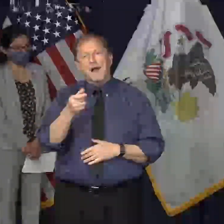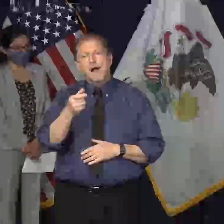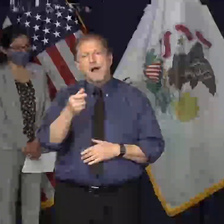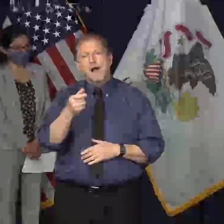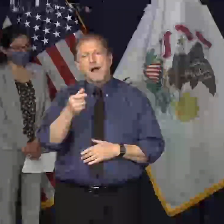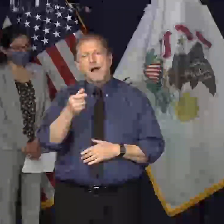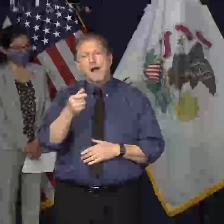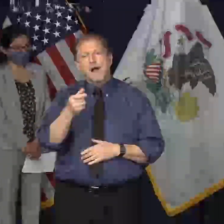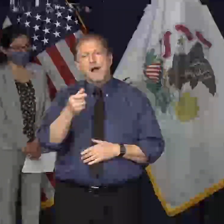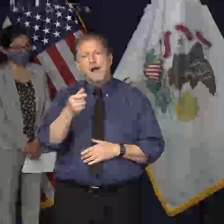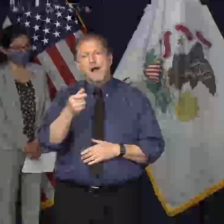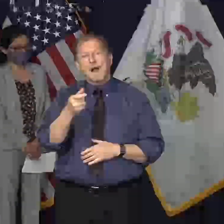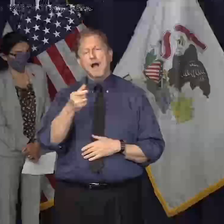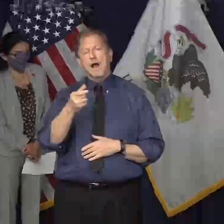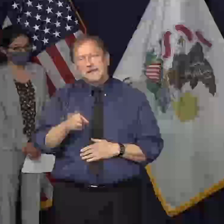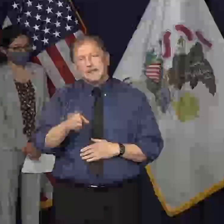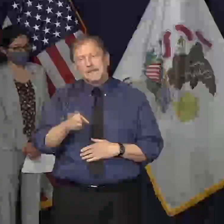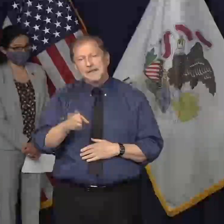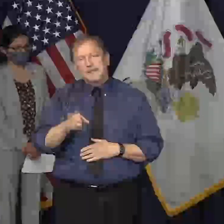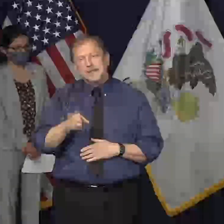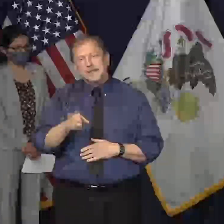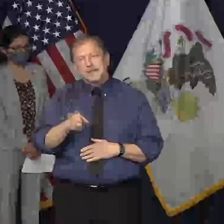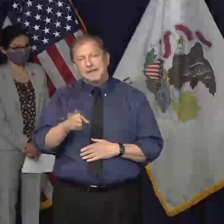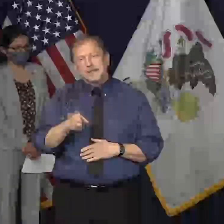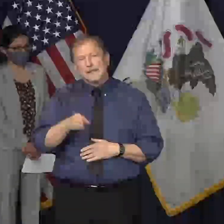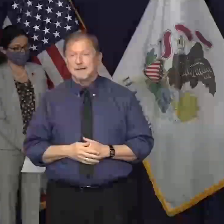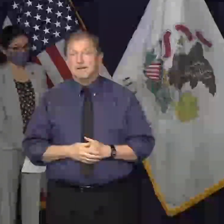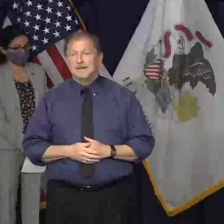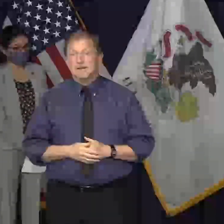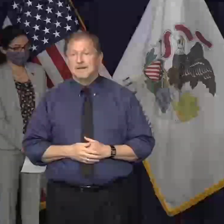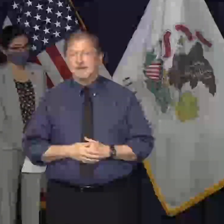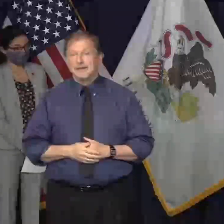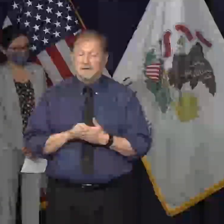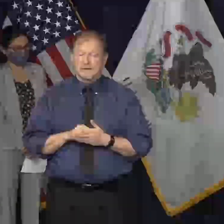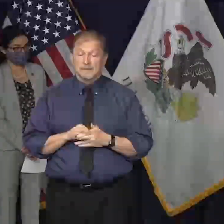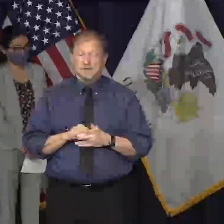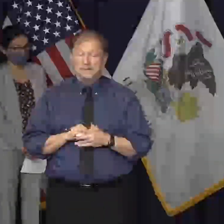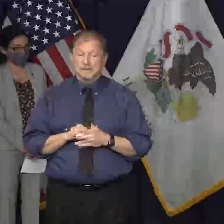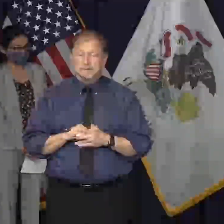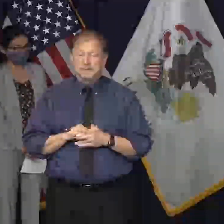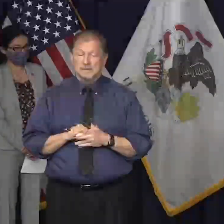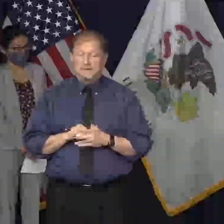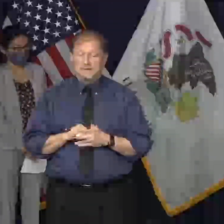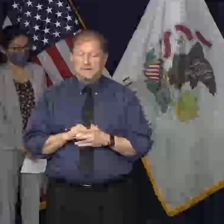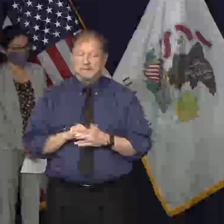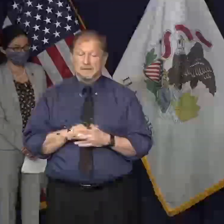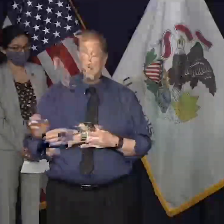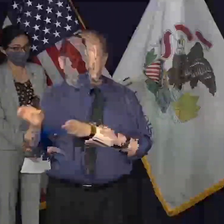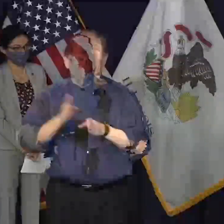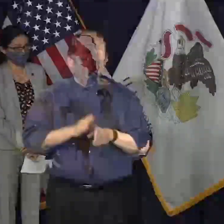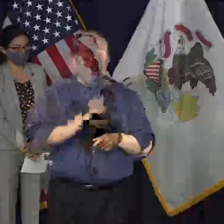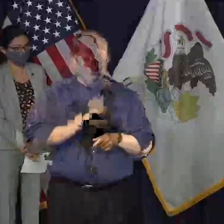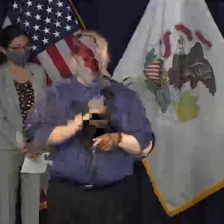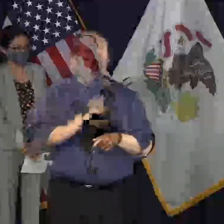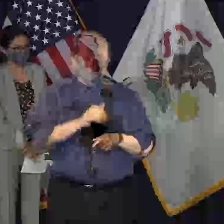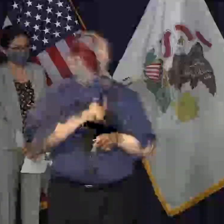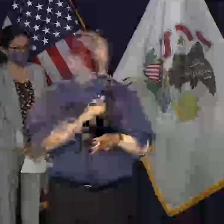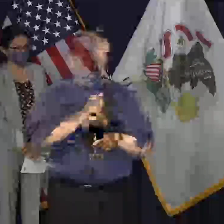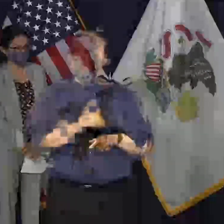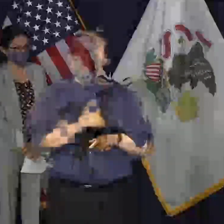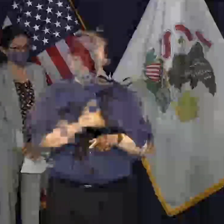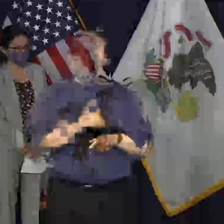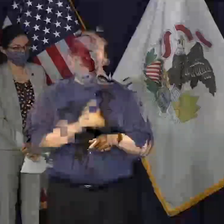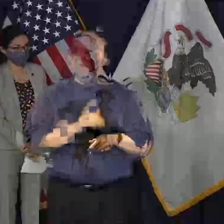illinois.gov/IDOL. Employees from both the private and public sectors can submit a complaint with the Illinois Attorney